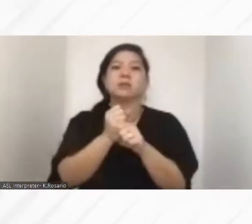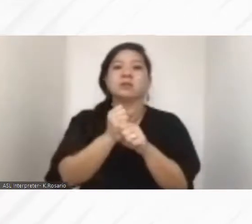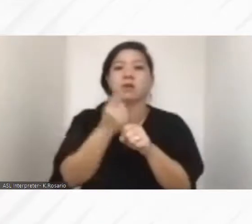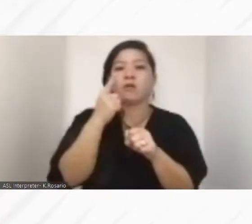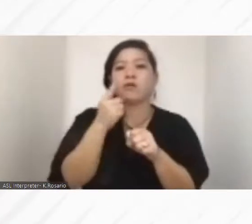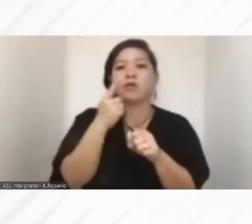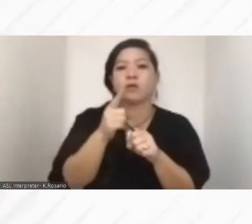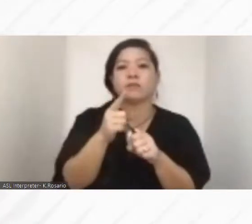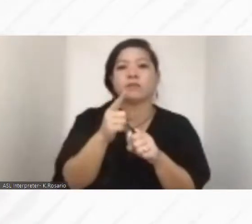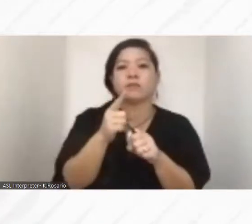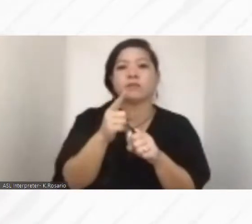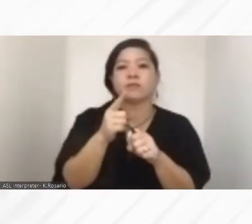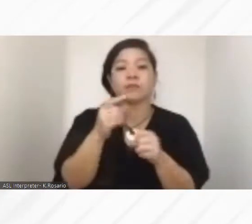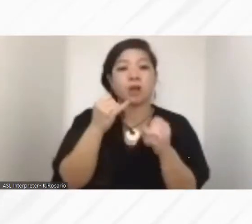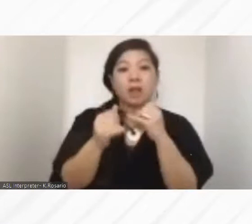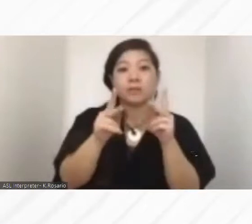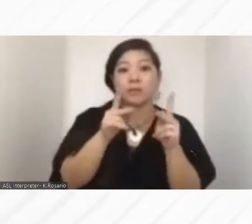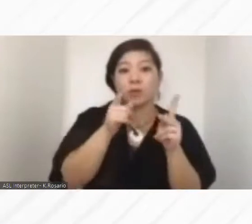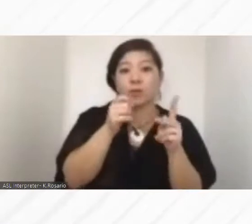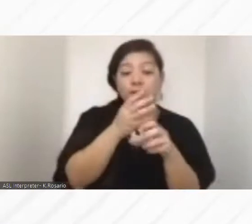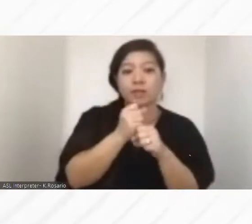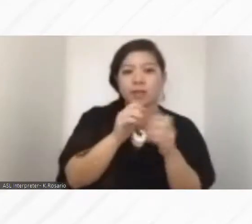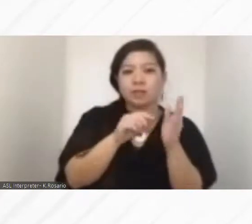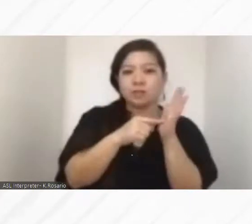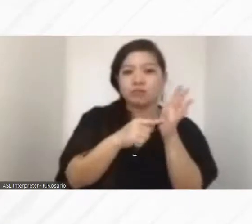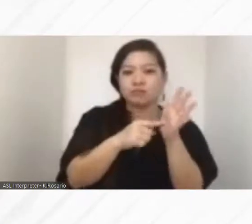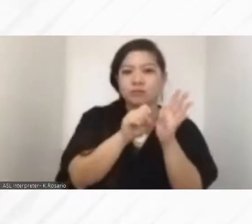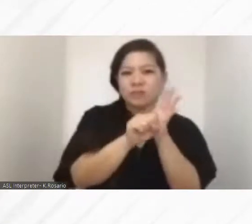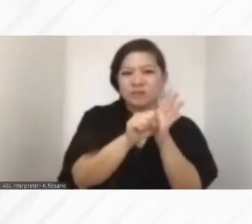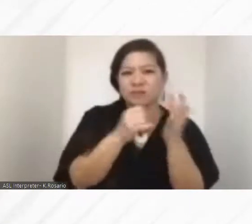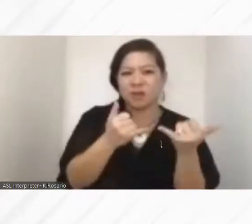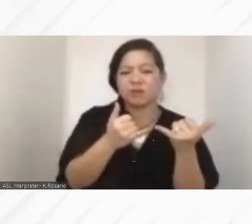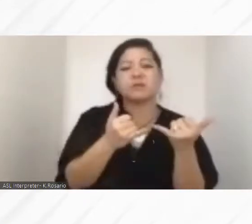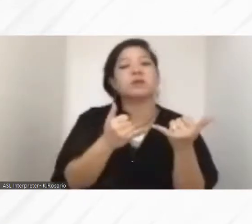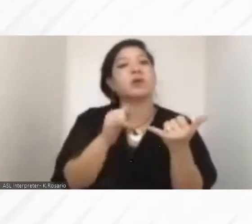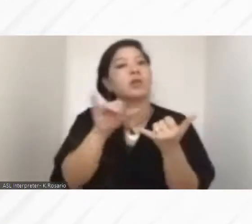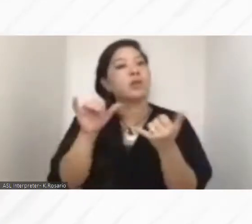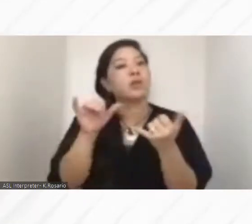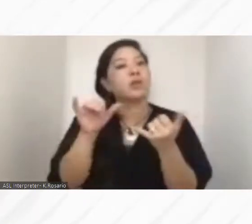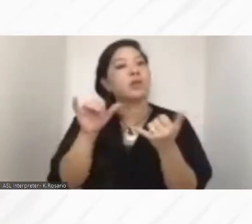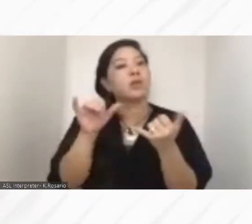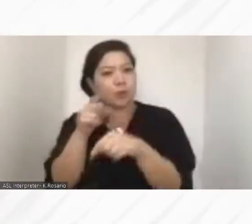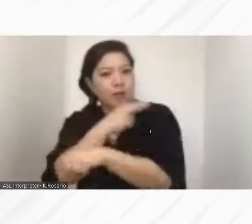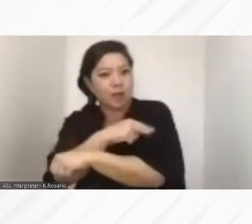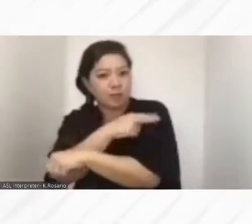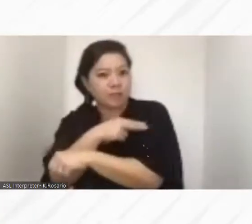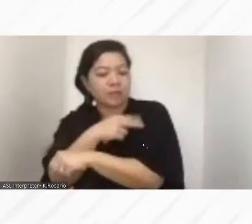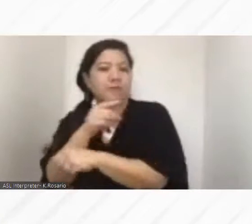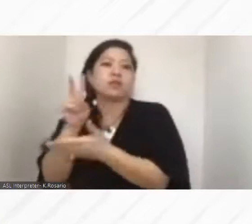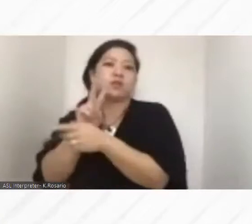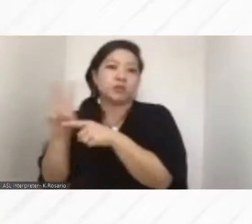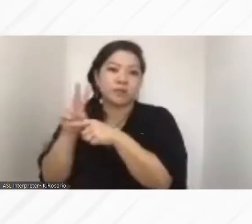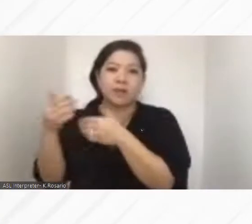the last people who are going to get symptoms to get symptoms. And then those people go in the hospital, and it's about 2 weeks after that,